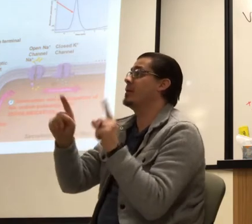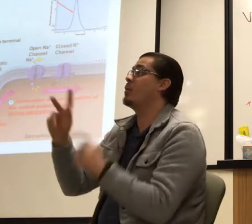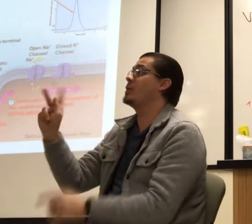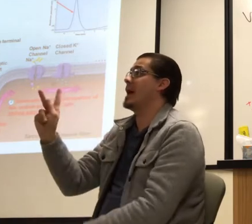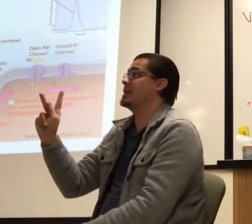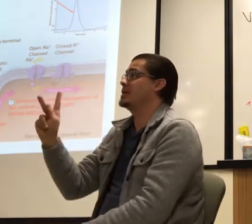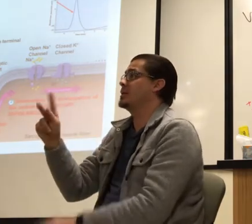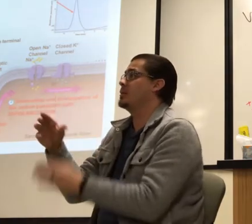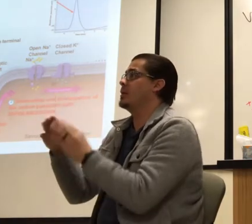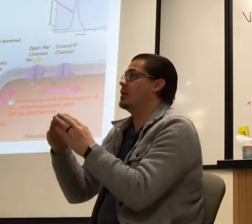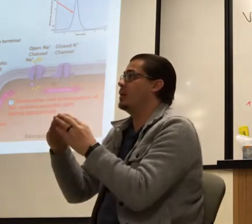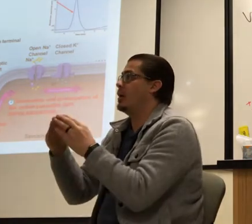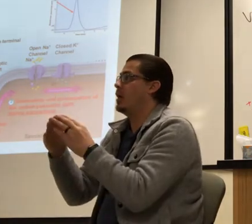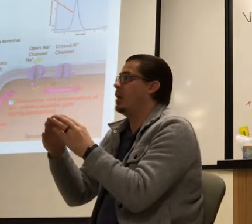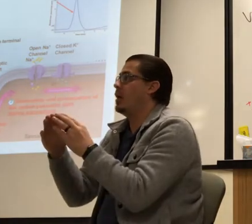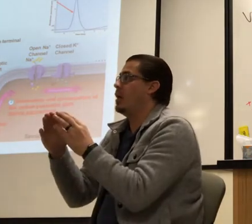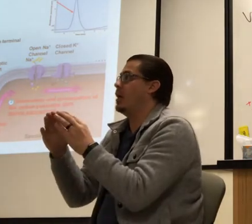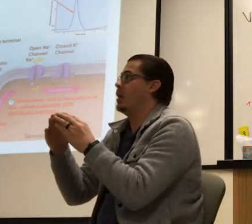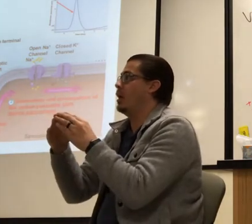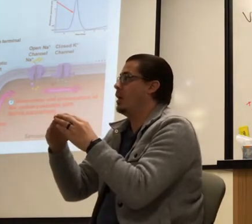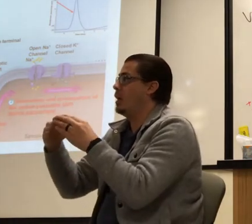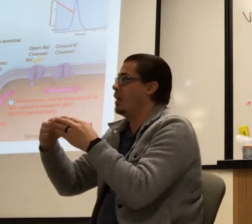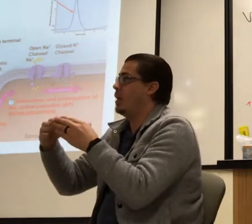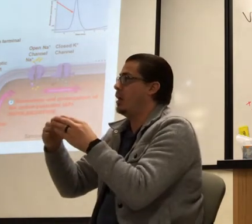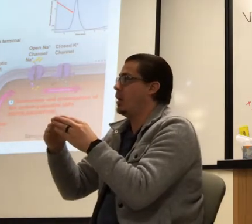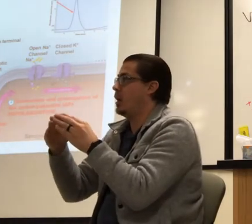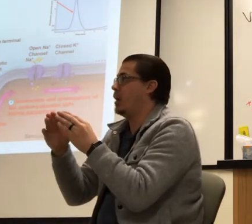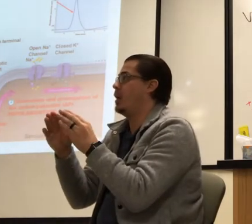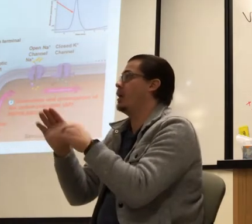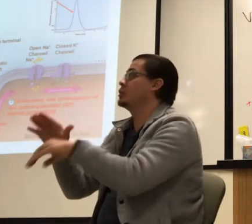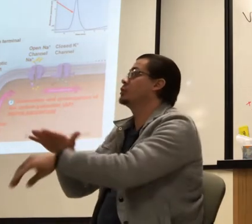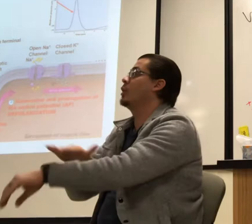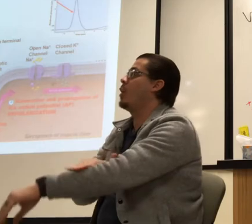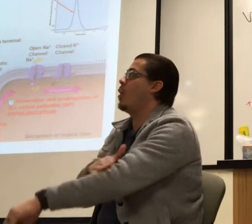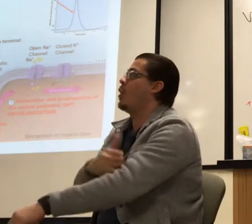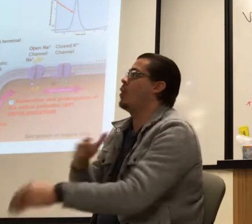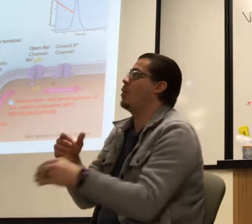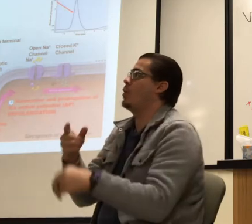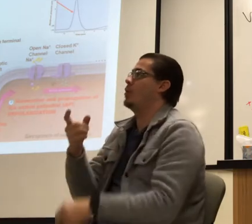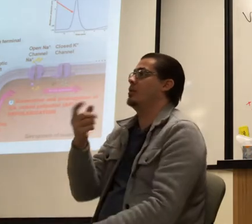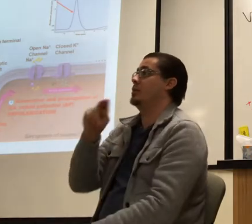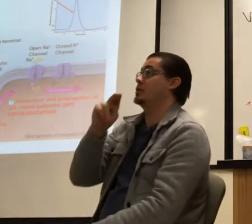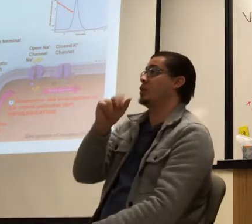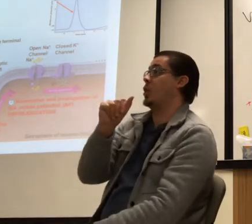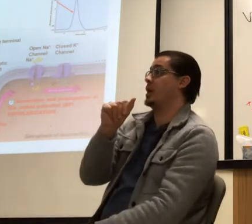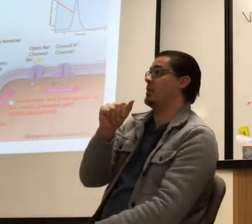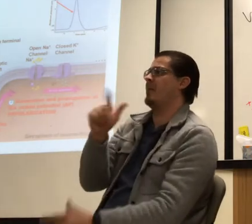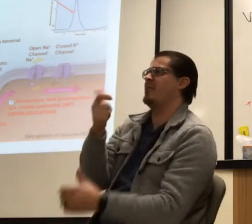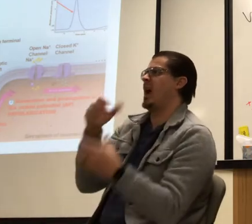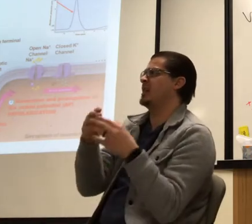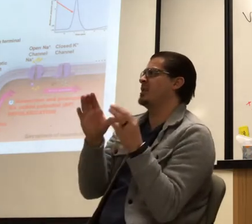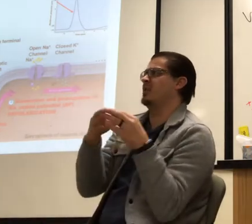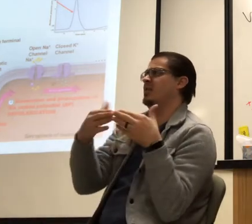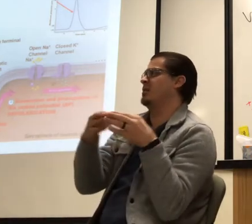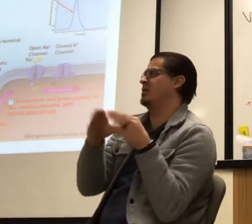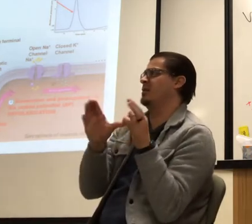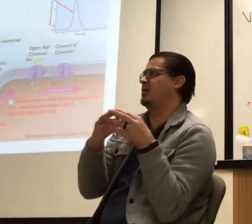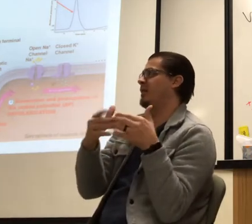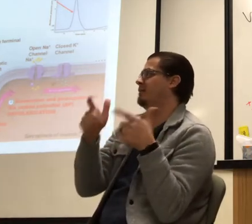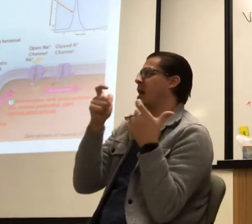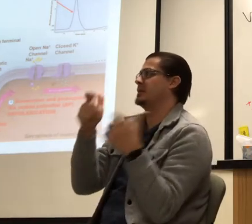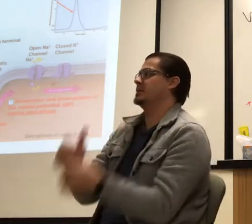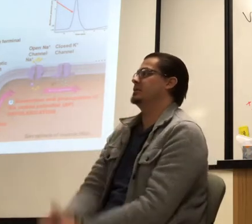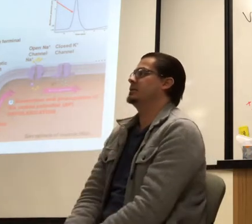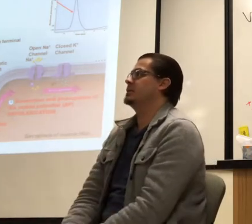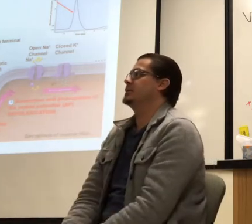Potassium channels are very slow to open and close. These are very fast to open and close, so the kinetics are different.